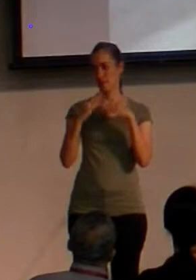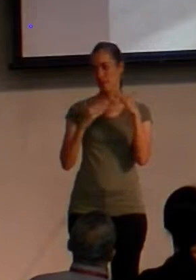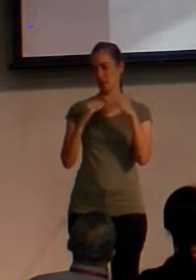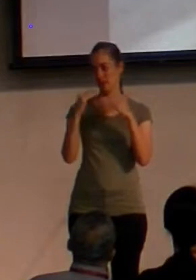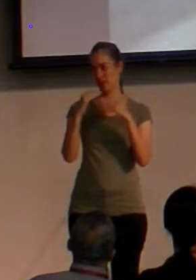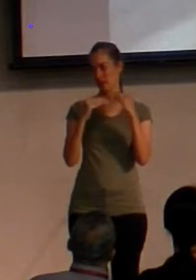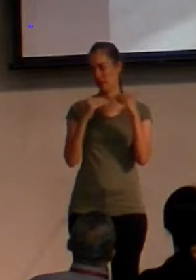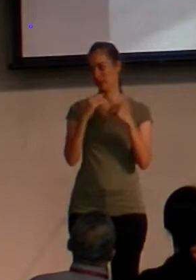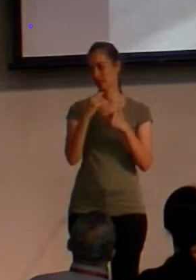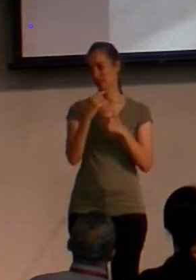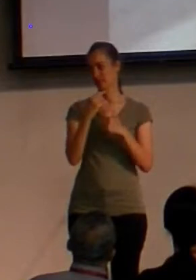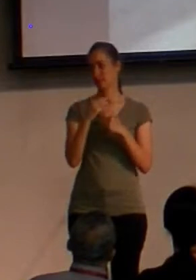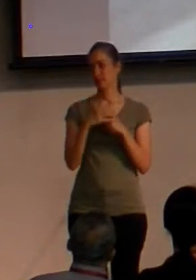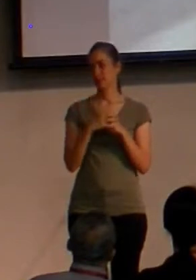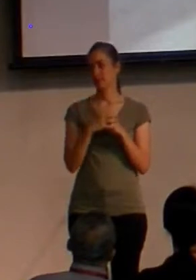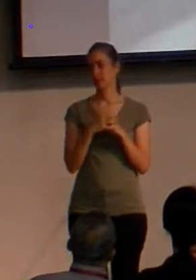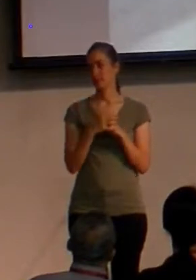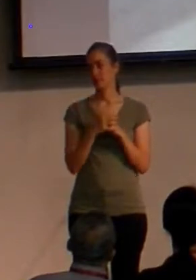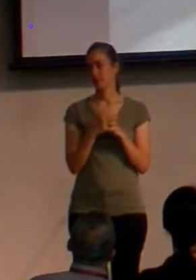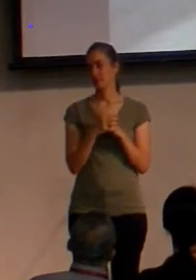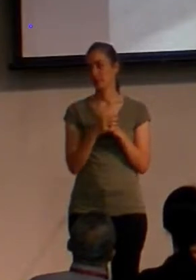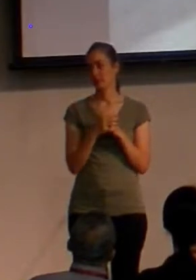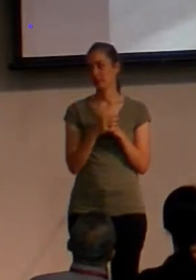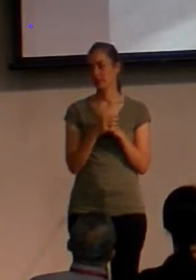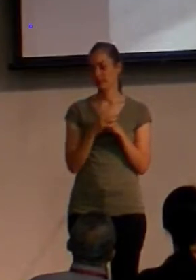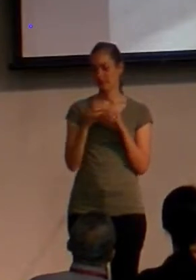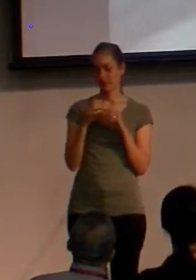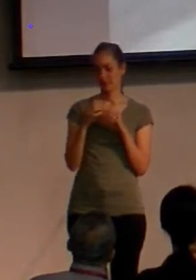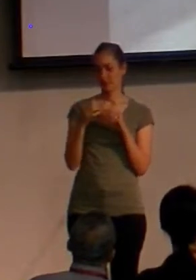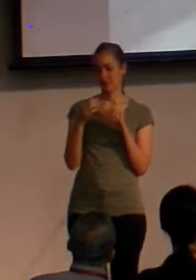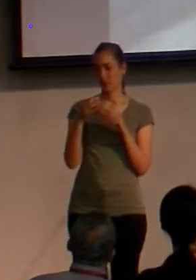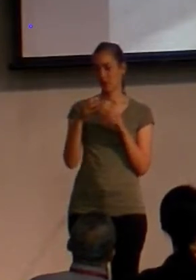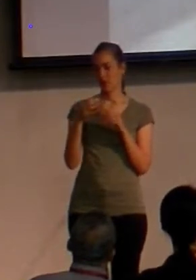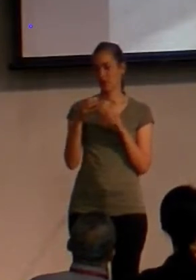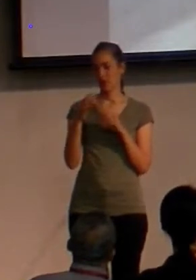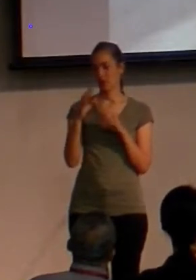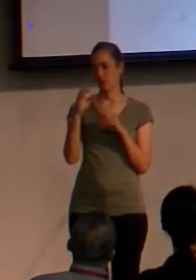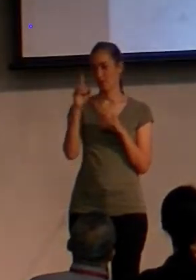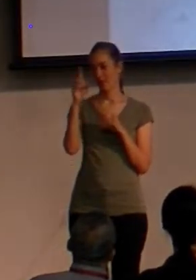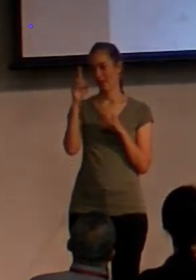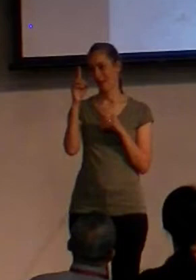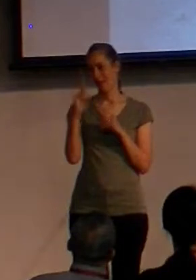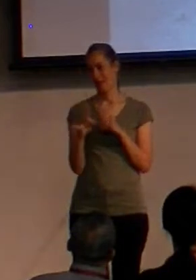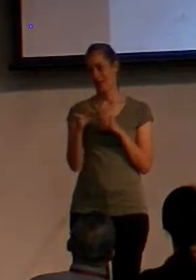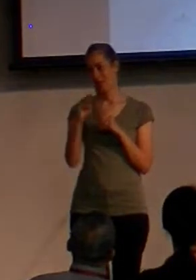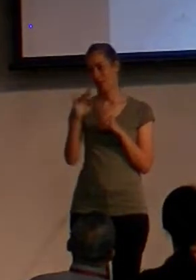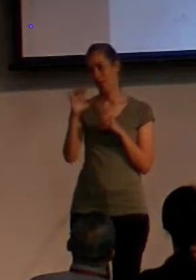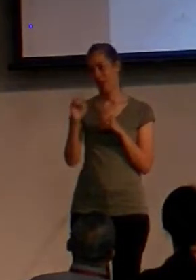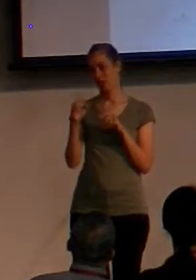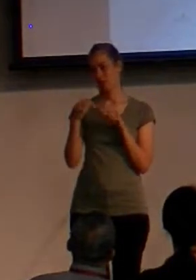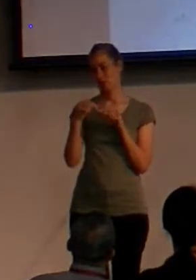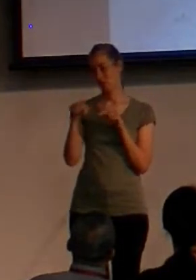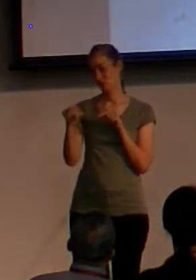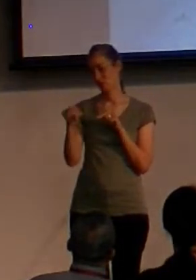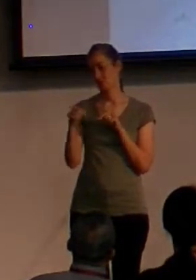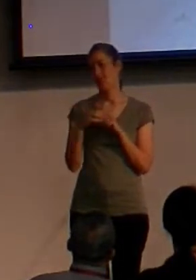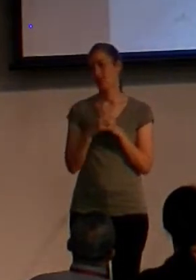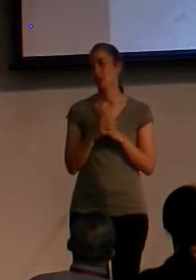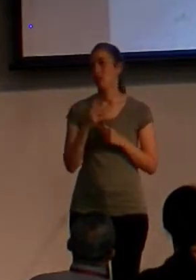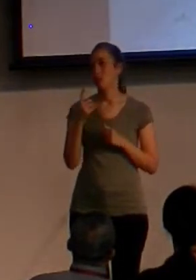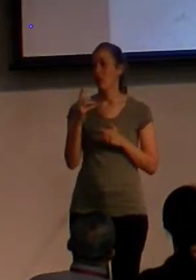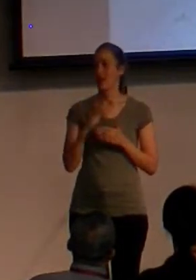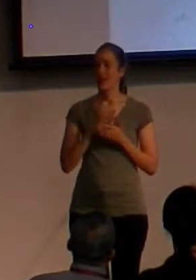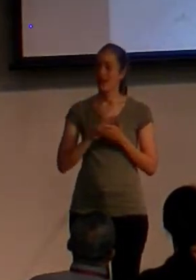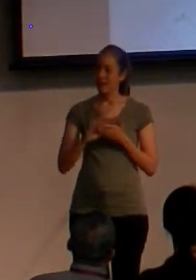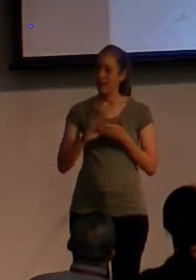just a block or two away, or an eighth of a mile away, there's no blocks there, but one of our